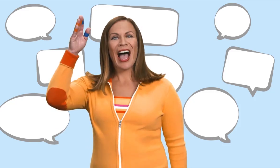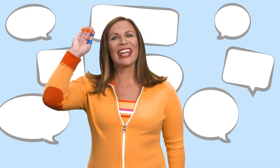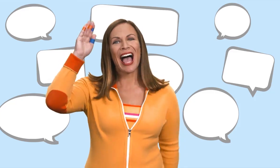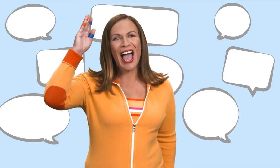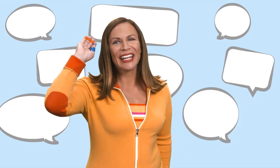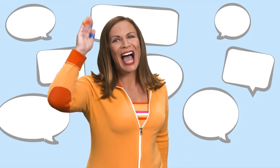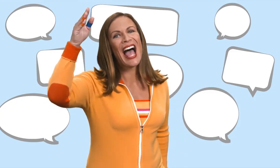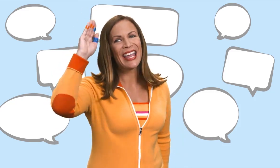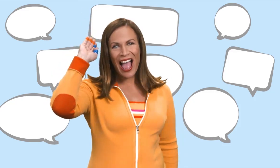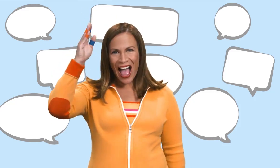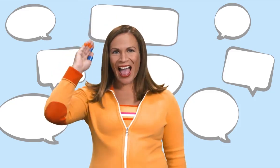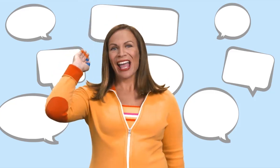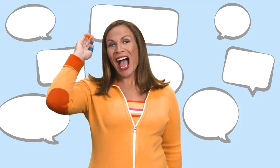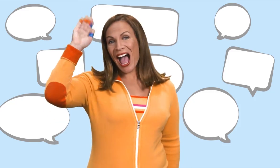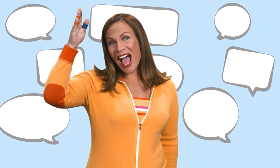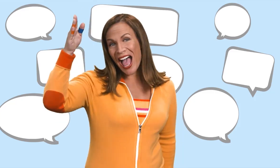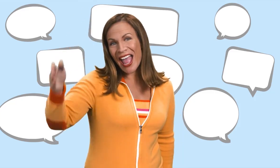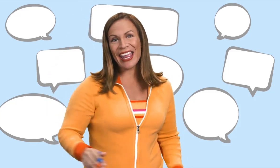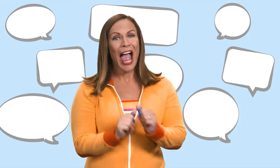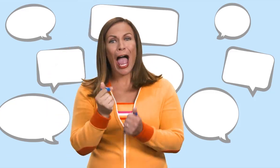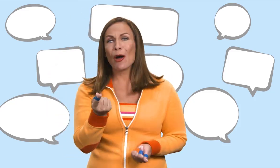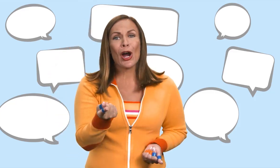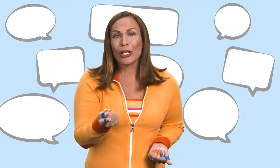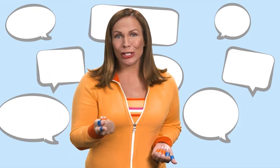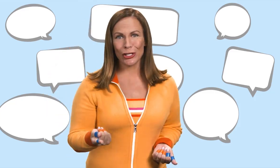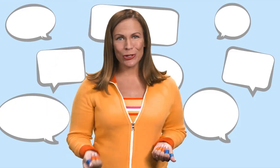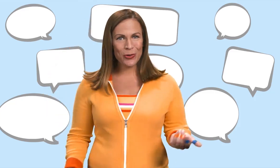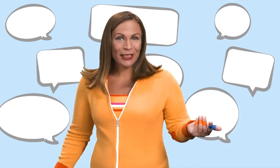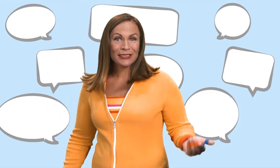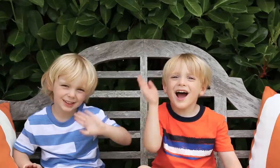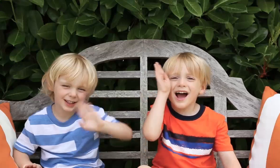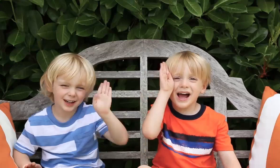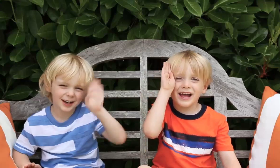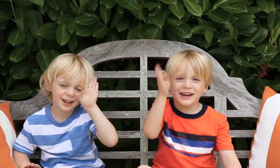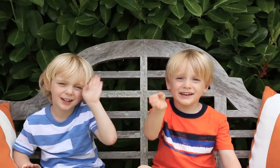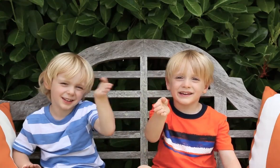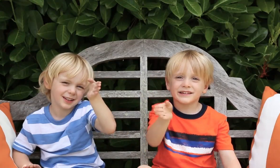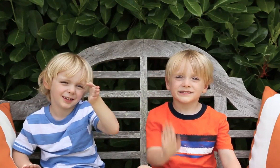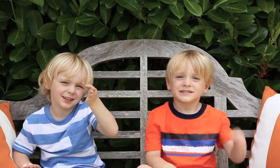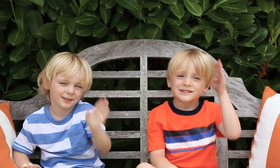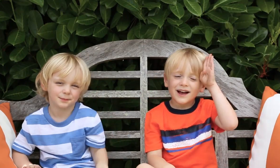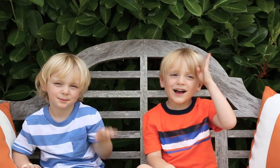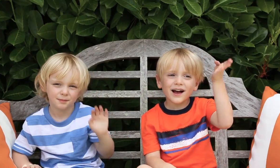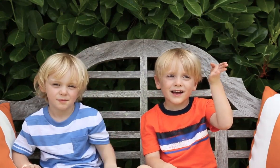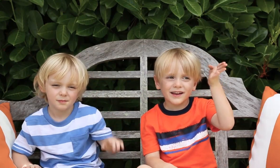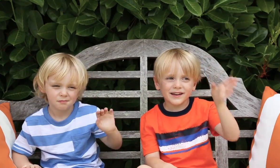Hi, hi, hi, hi, hi. How are you doing? Hi, hi, hi, hi,